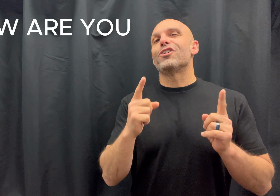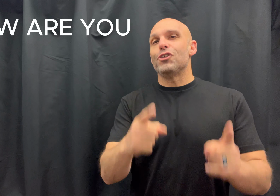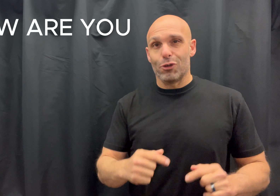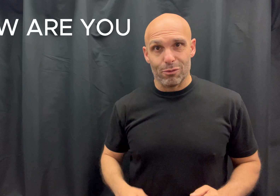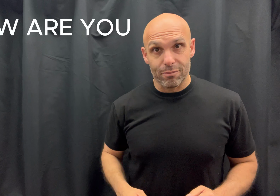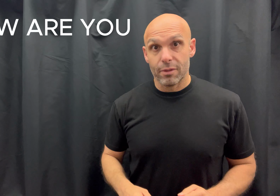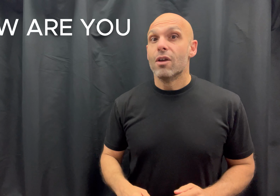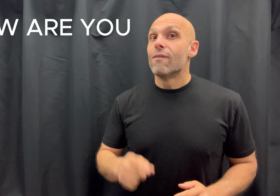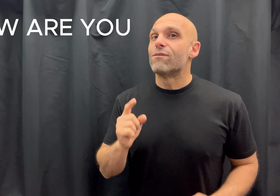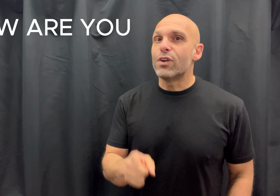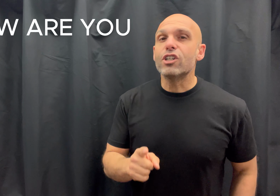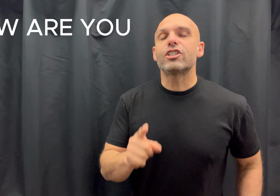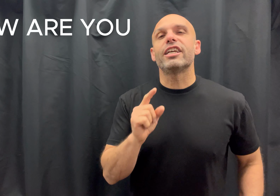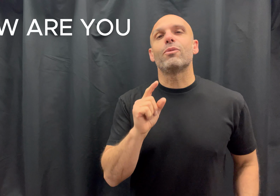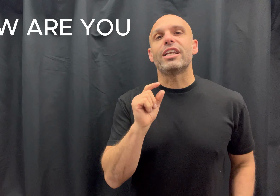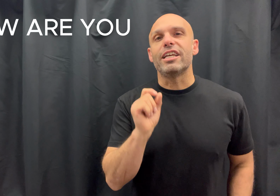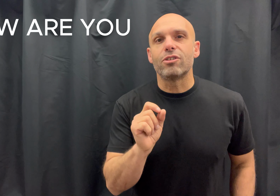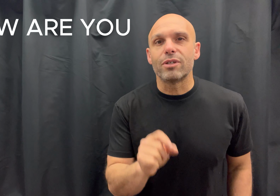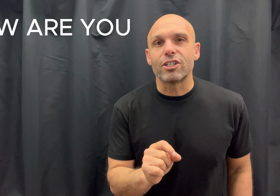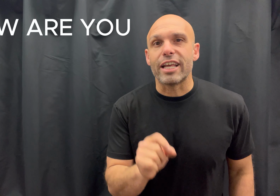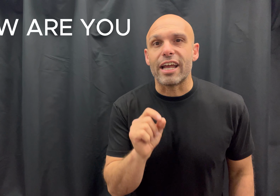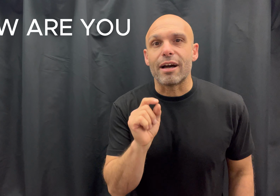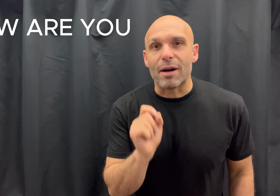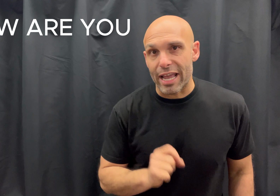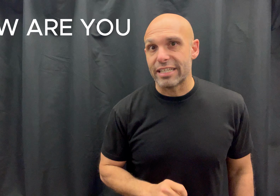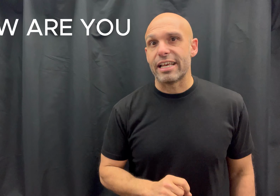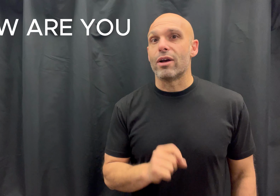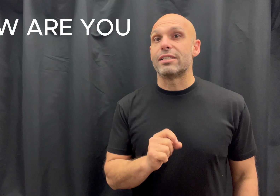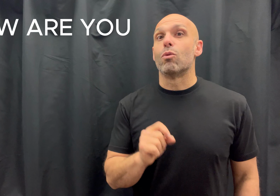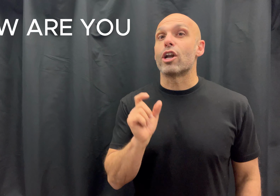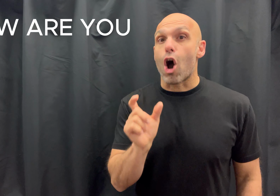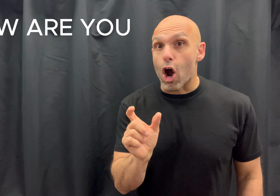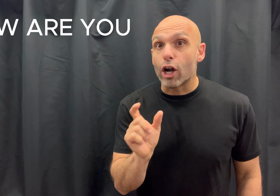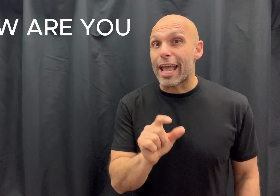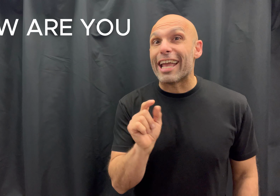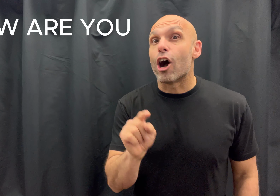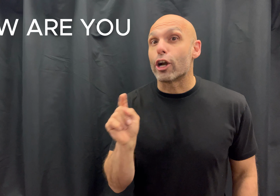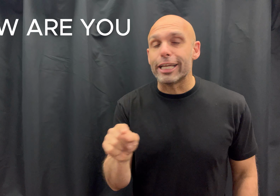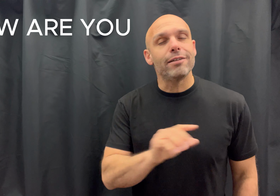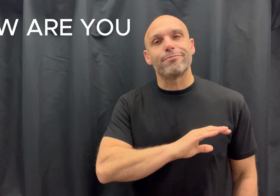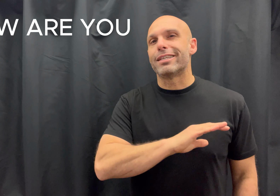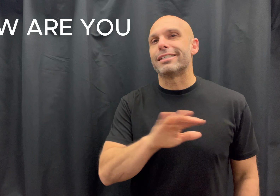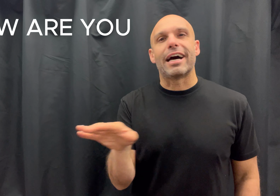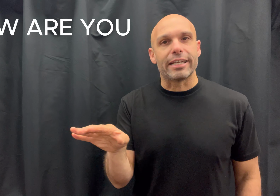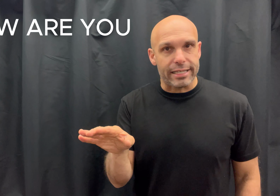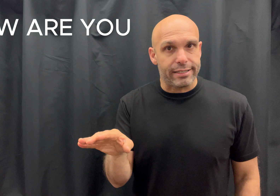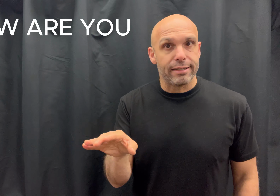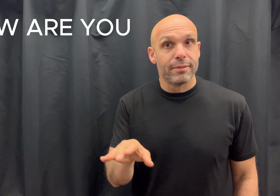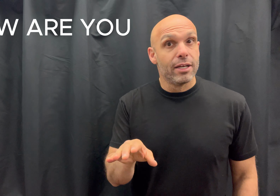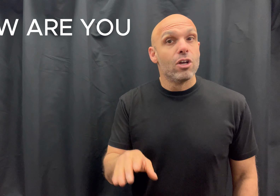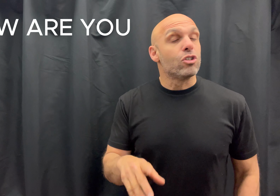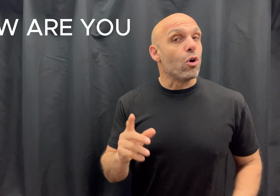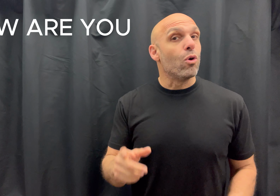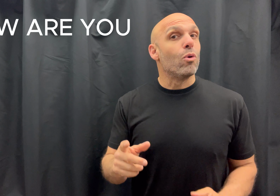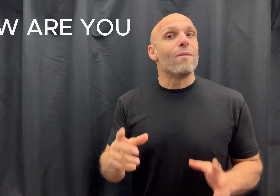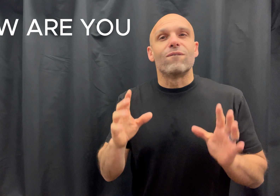you? First thing we need to understand about ASL is the word R, A-R-E, does not exist. So for